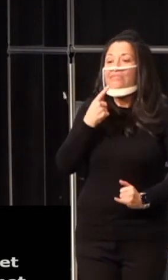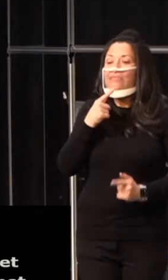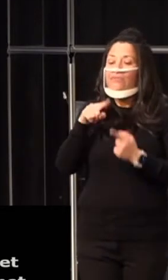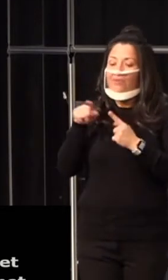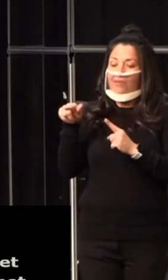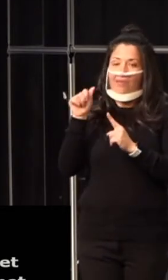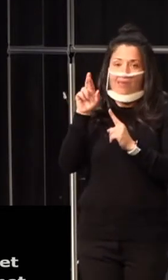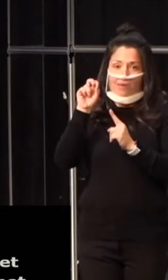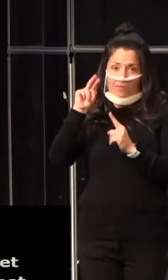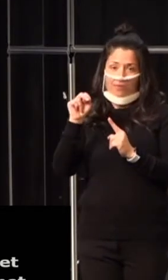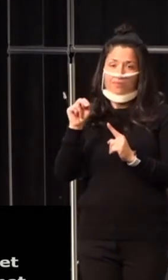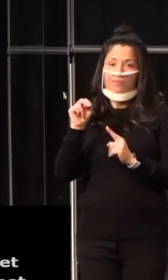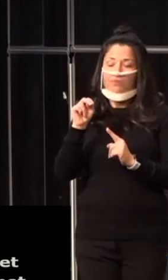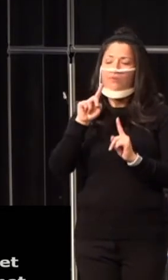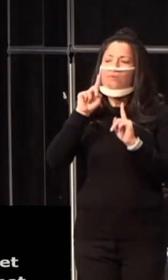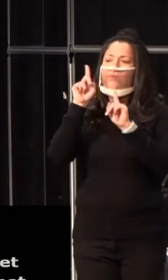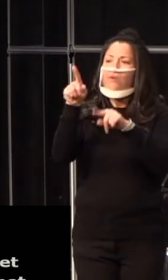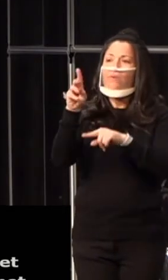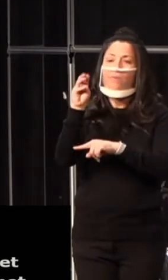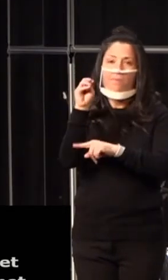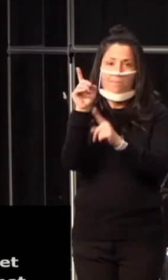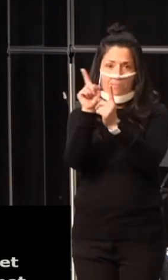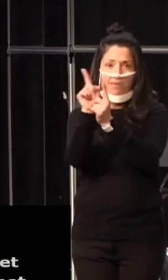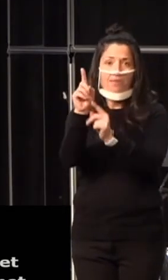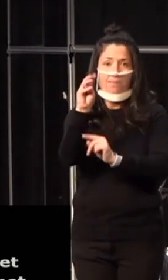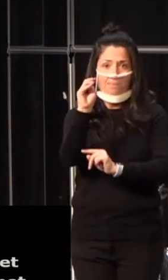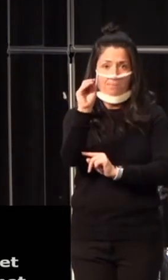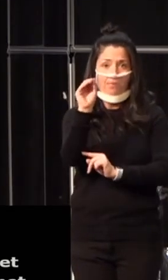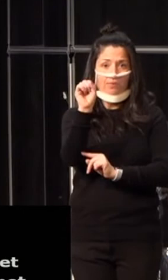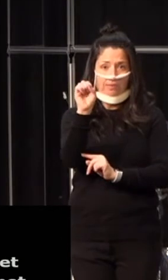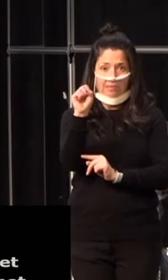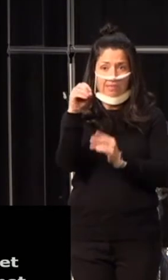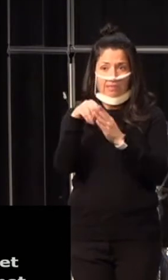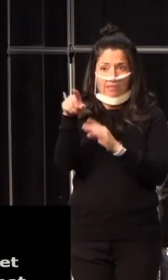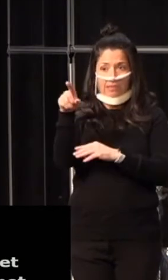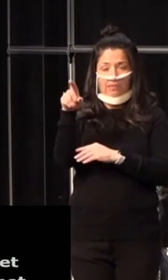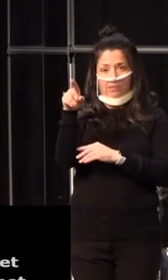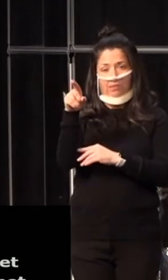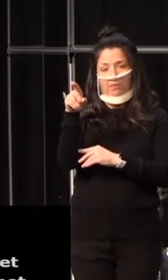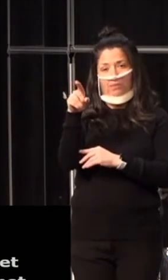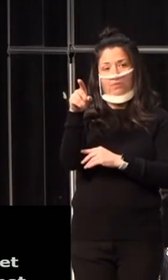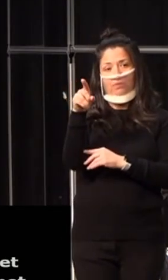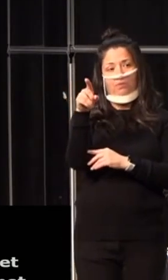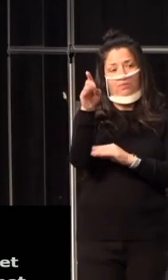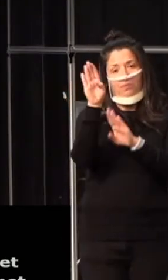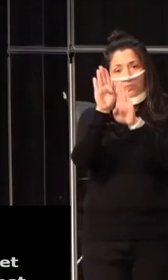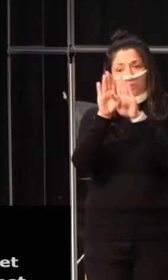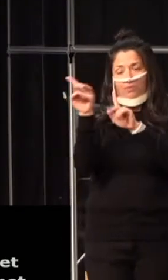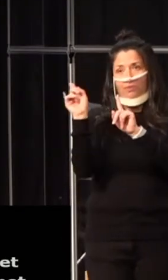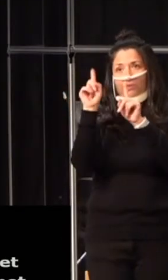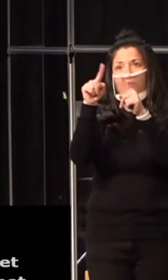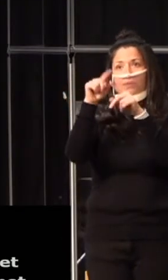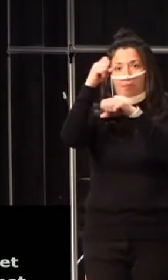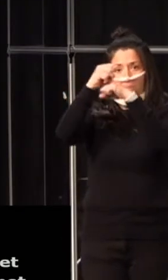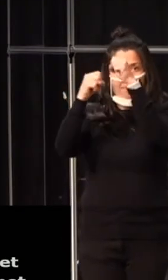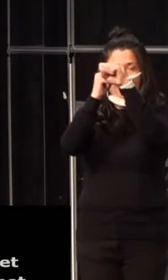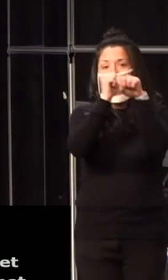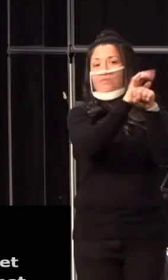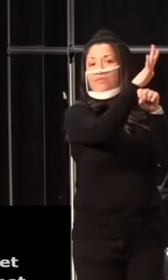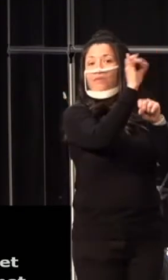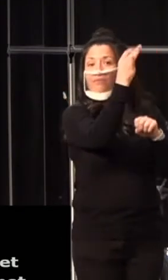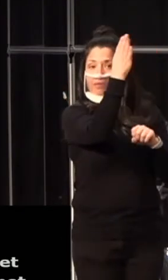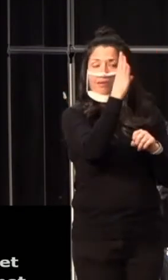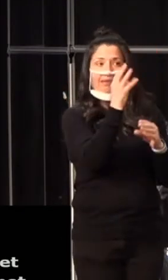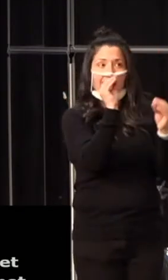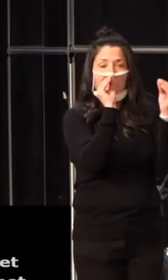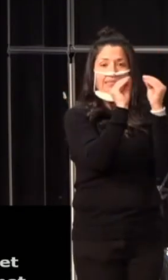Aaron, "Go to meet Moses in the wilderness." So he went and met him at the mountain of God, and he kissed him. And Moses told Aaron